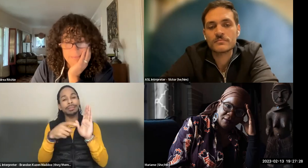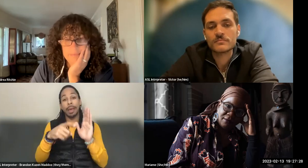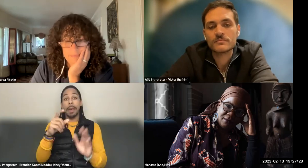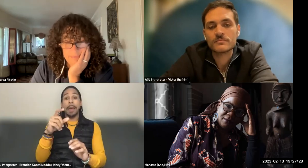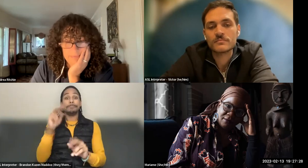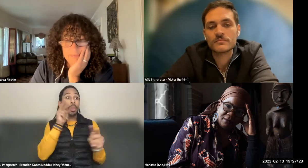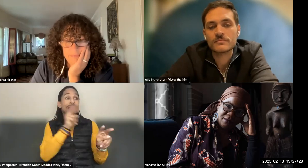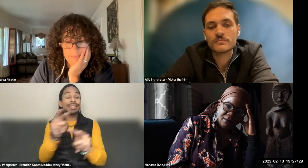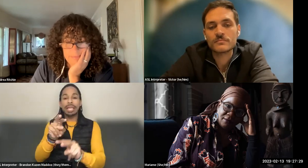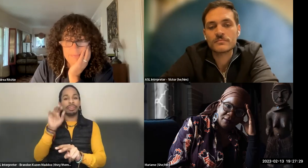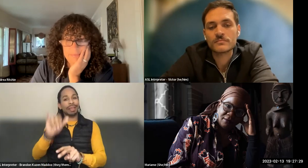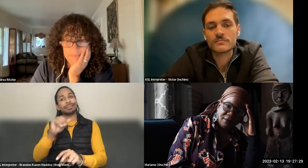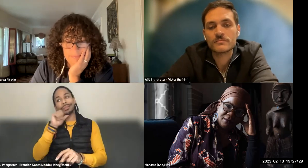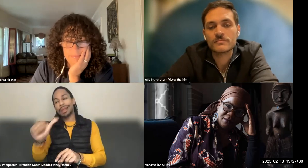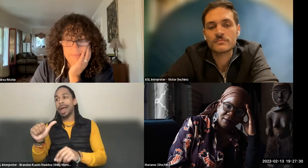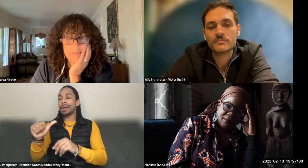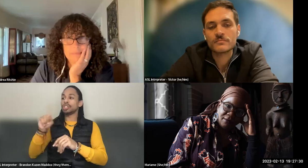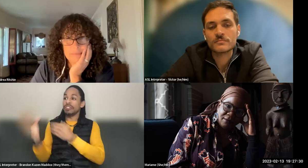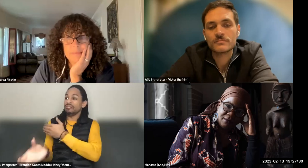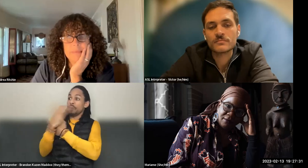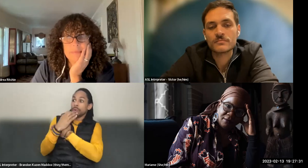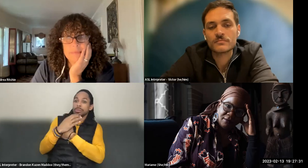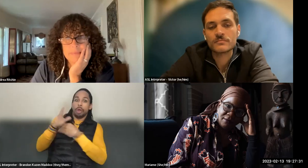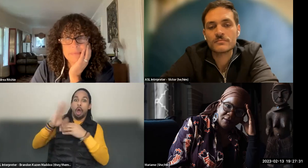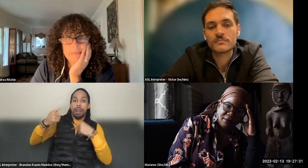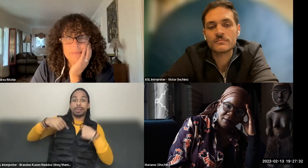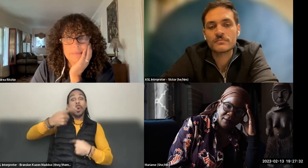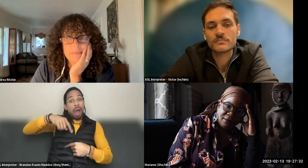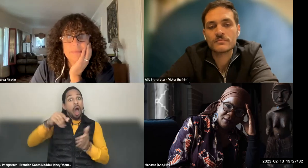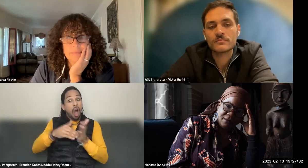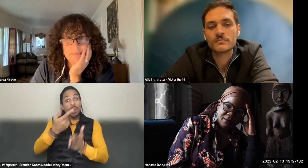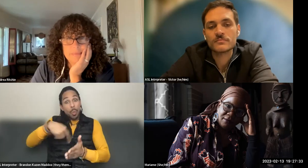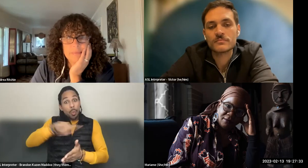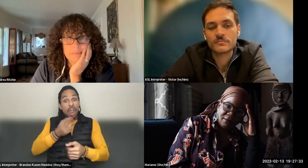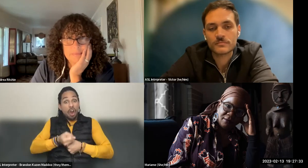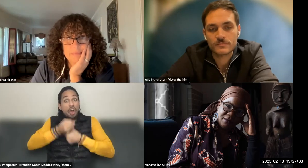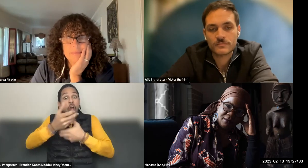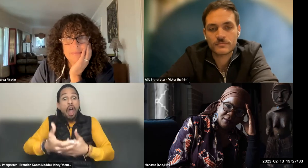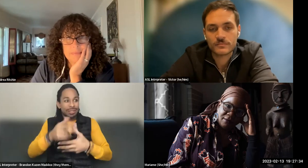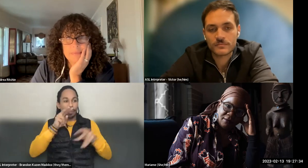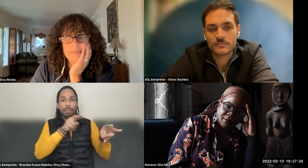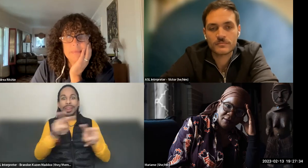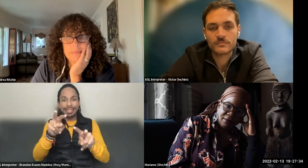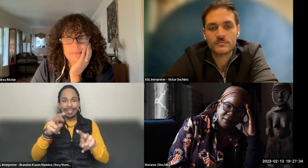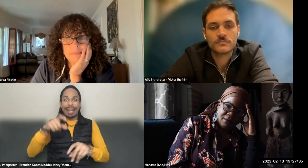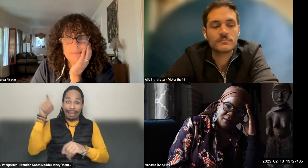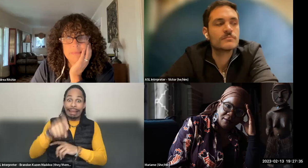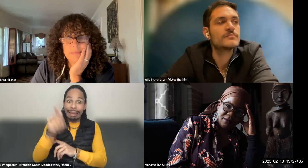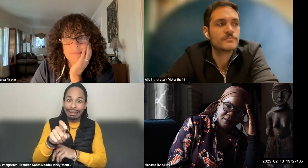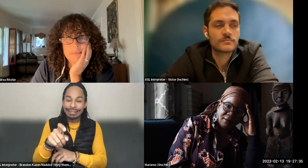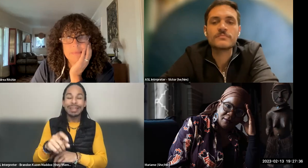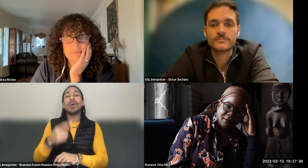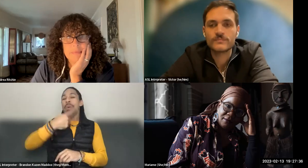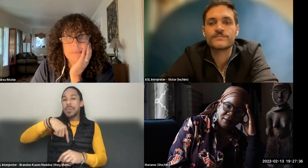It's also deployed by us. And we are the people. We're the ones who are going to have to make sense of all of this. We're the ones who are going to have